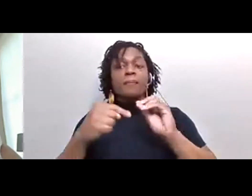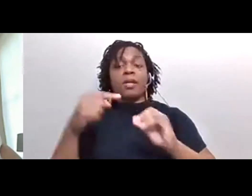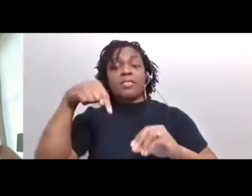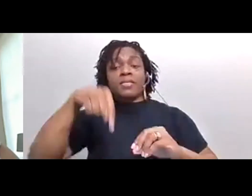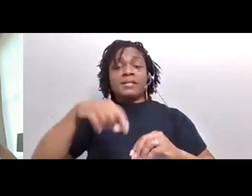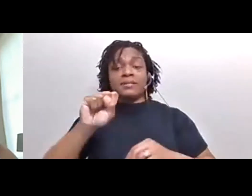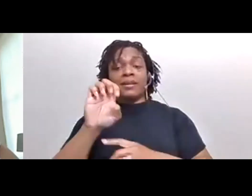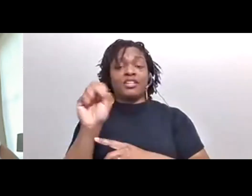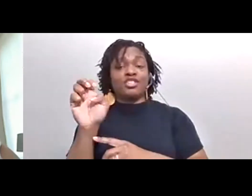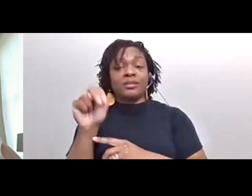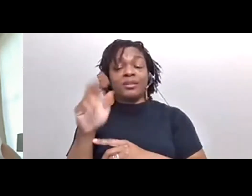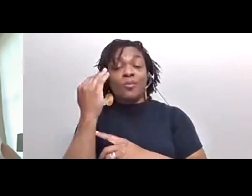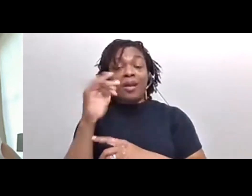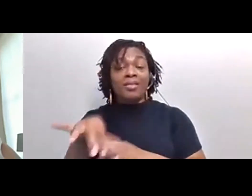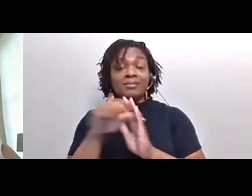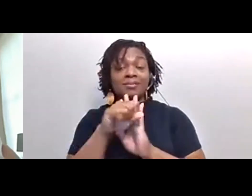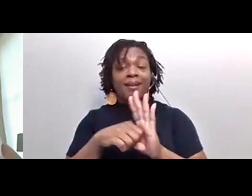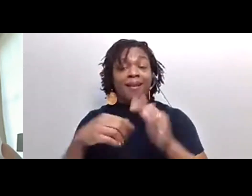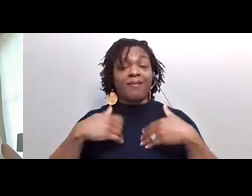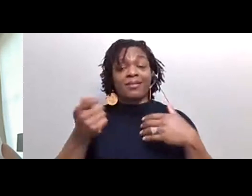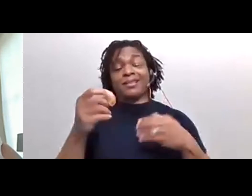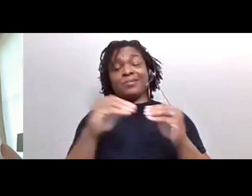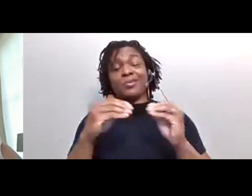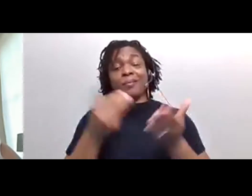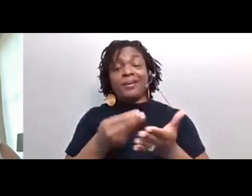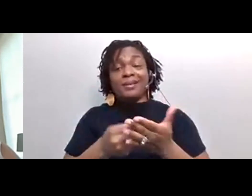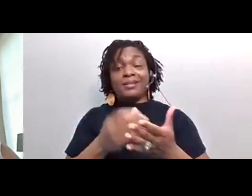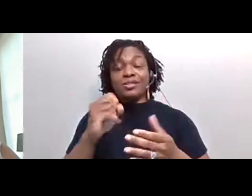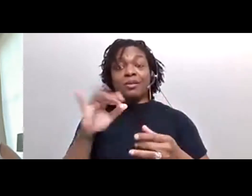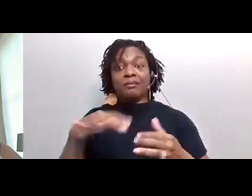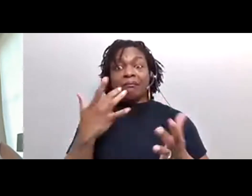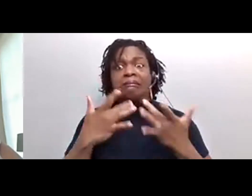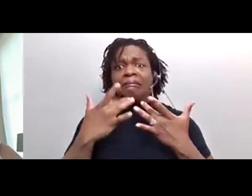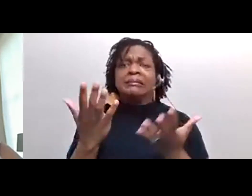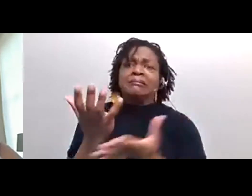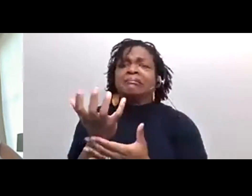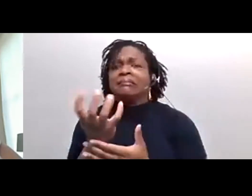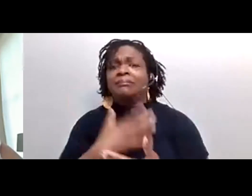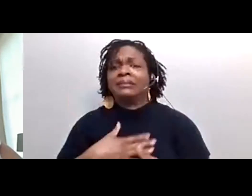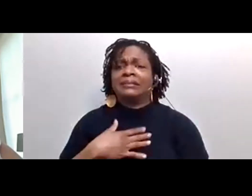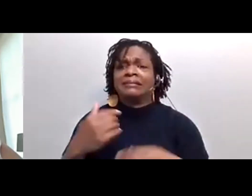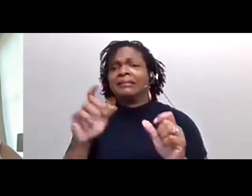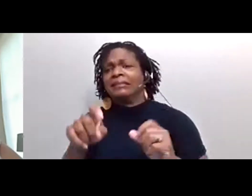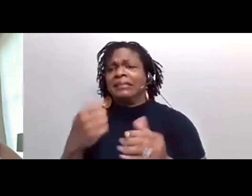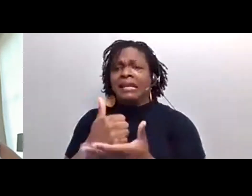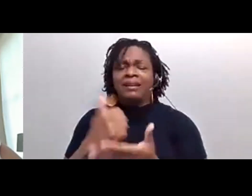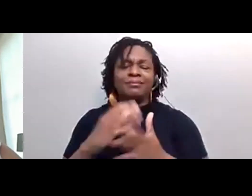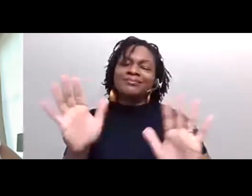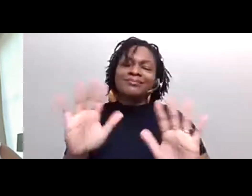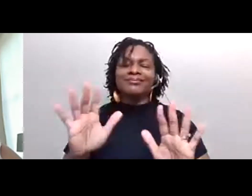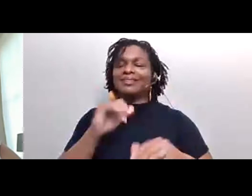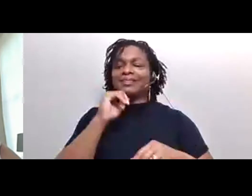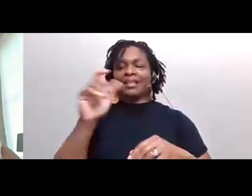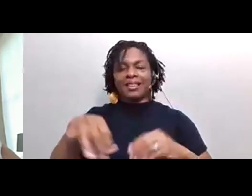had a little more money, there wasn't this sort of desperation narrative of people with disabilities and advocates being at the